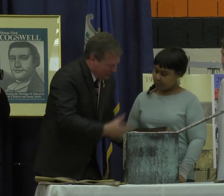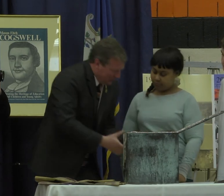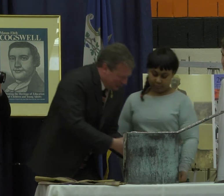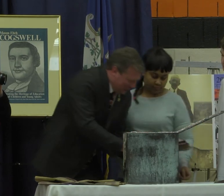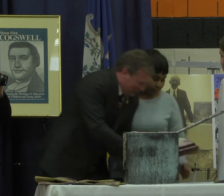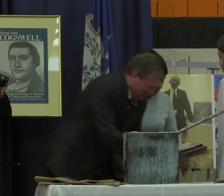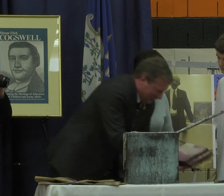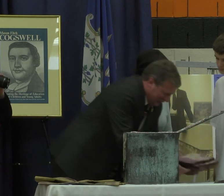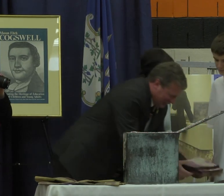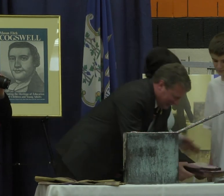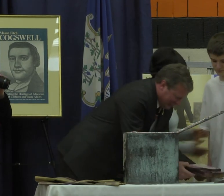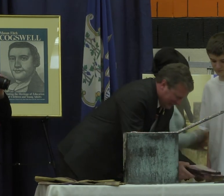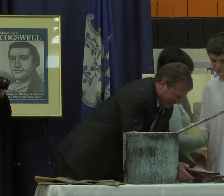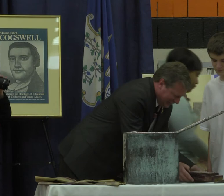Okay, thank you.